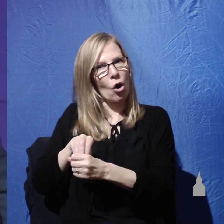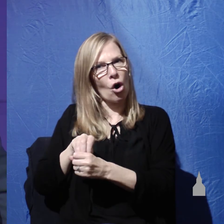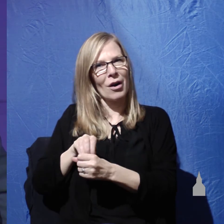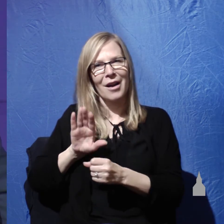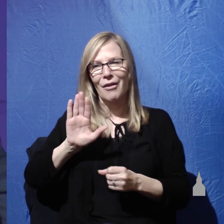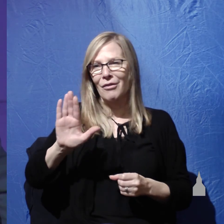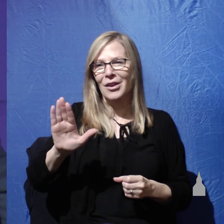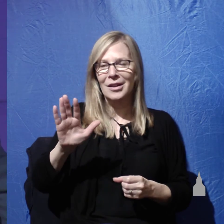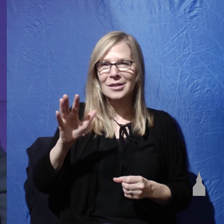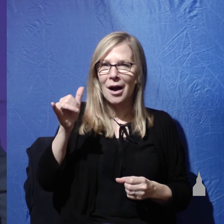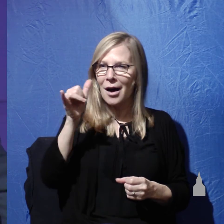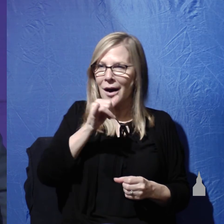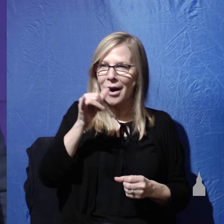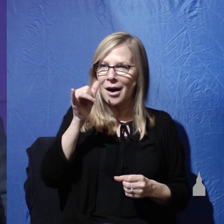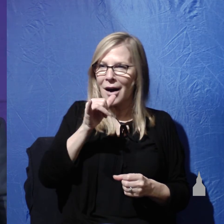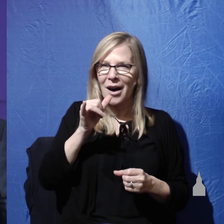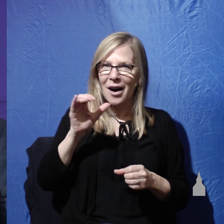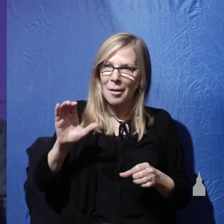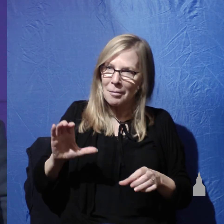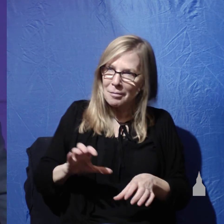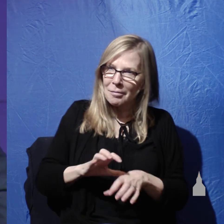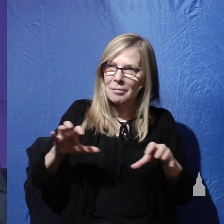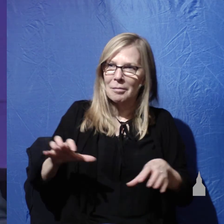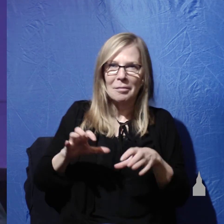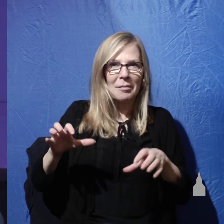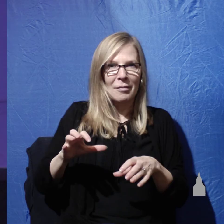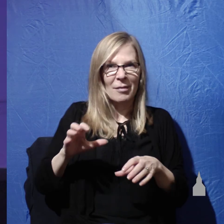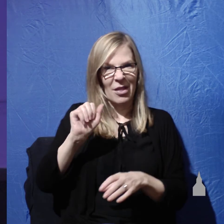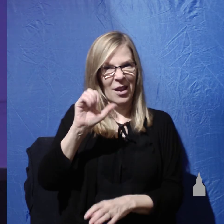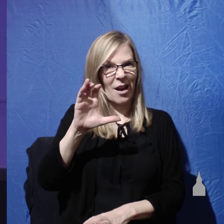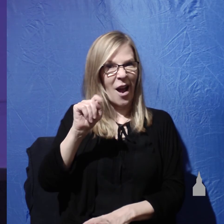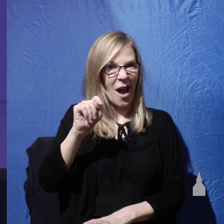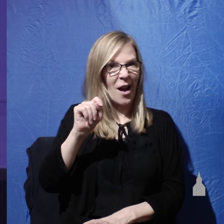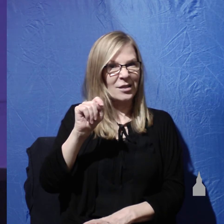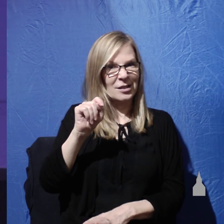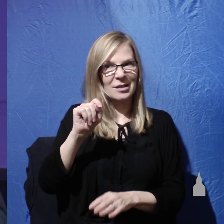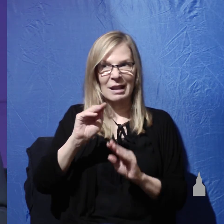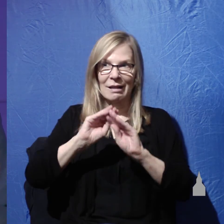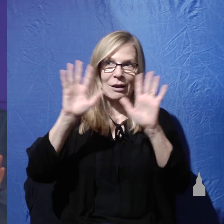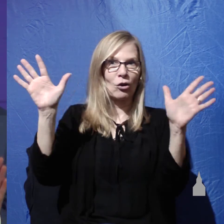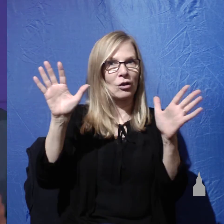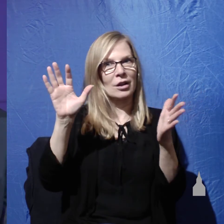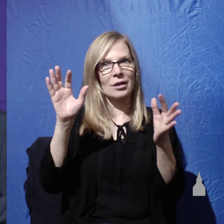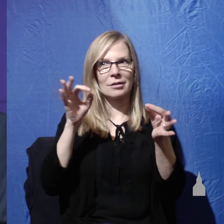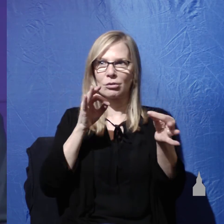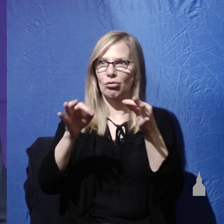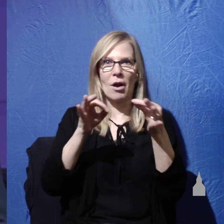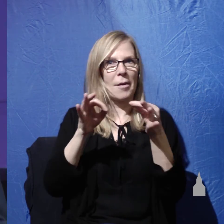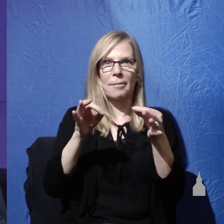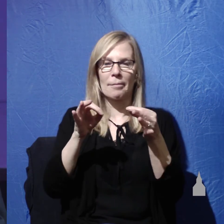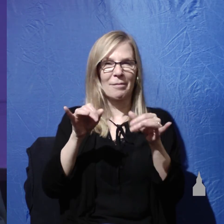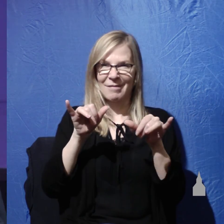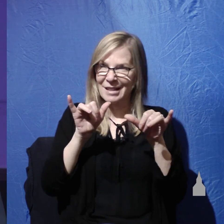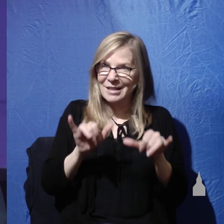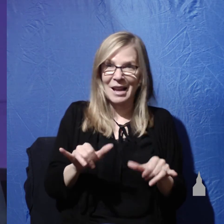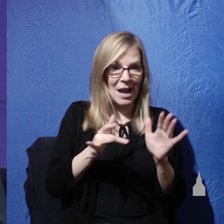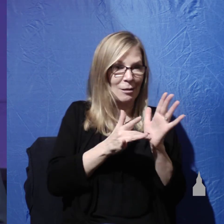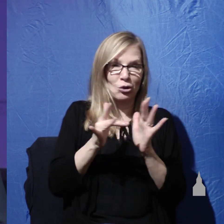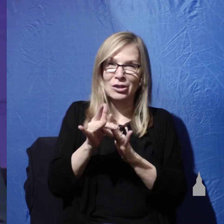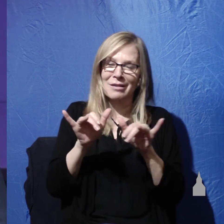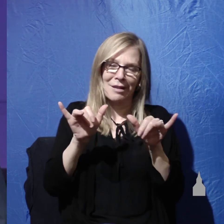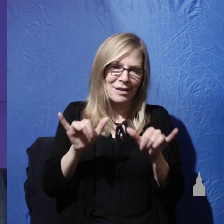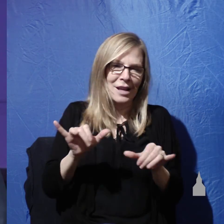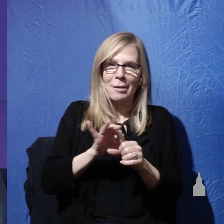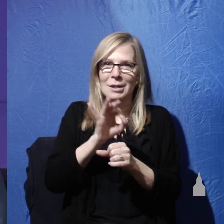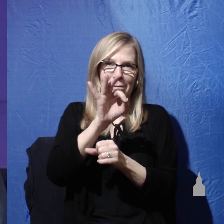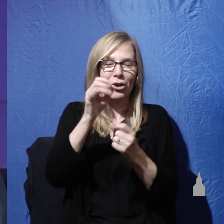this incomparable enterprise, which Acts so graphically describes. The same Jesus and the Spirit are